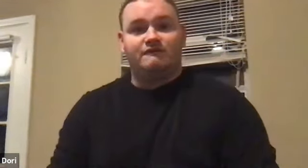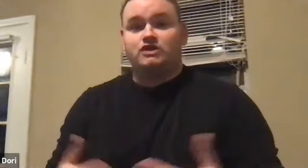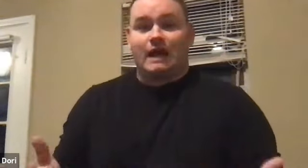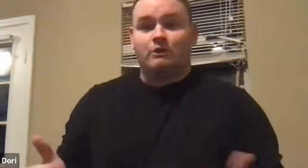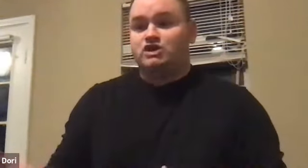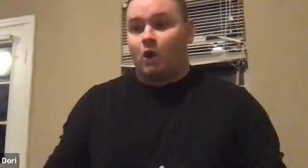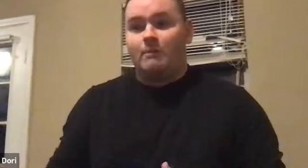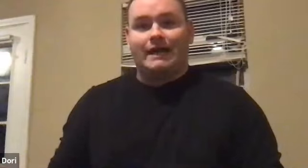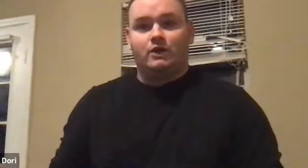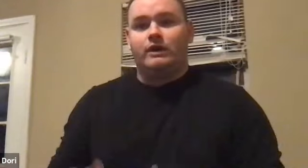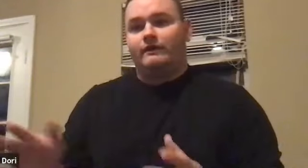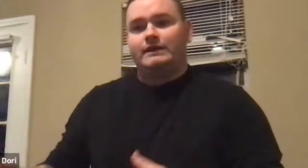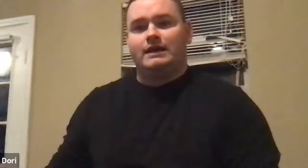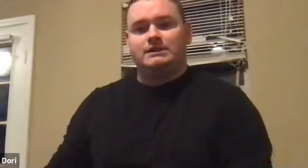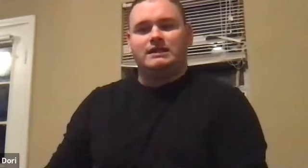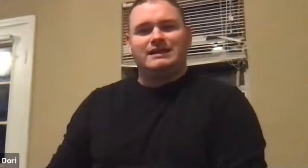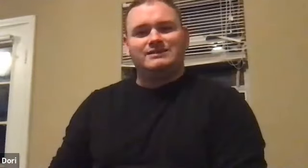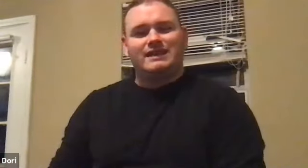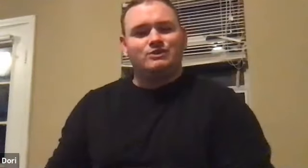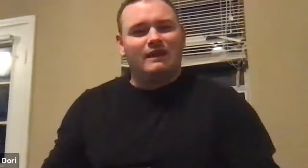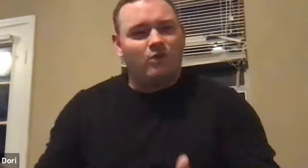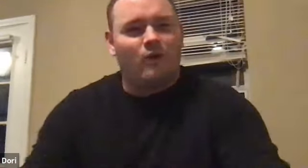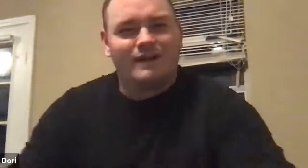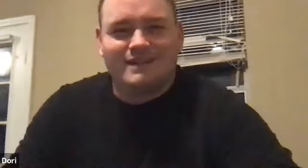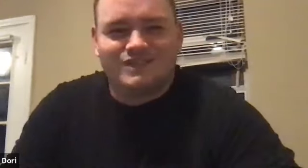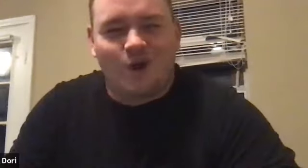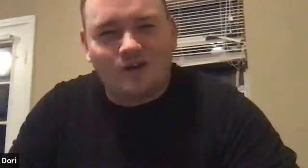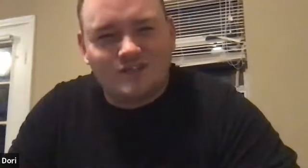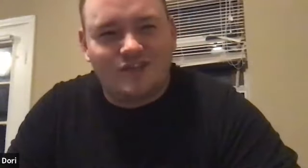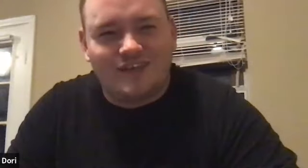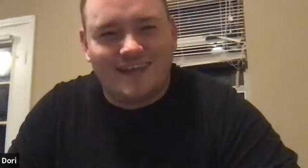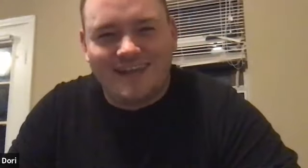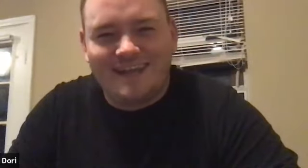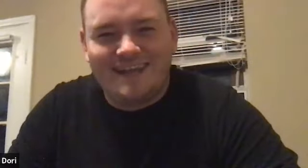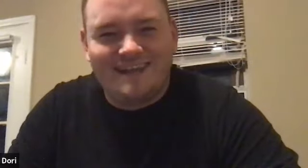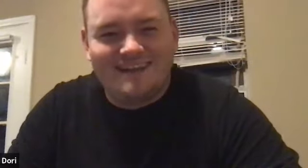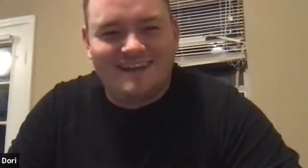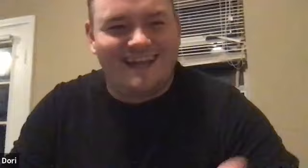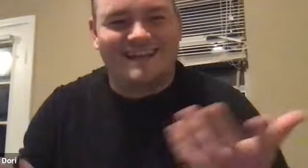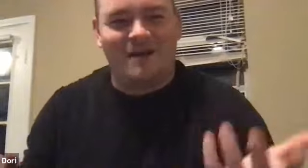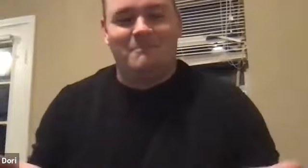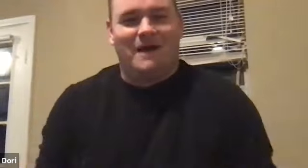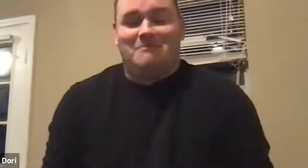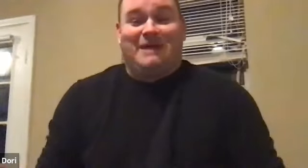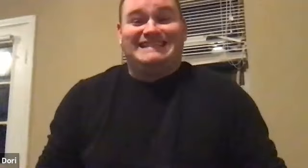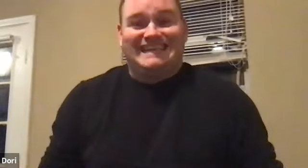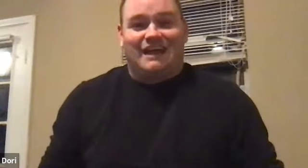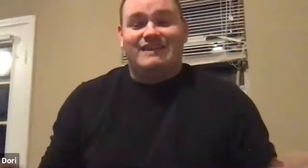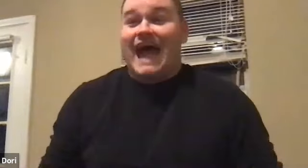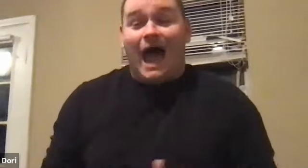First time we show him how to do it and he does it. I was like, you never wanted to talk to your kid? Like a basic how